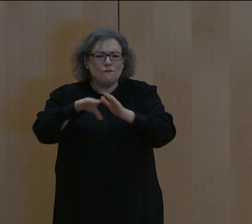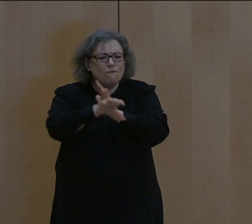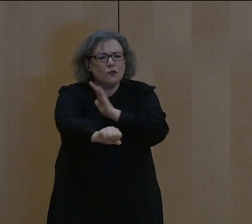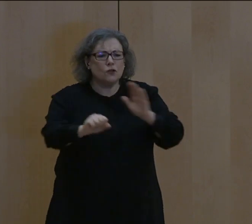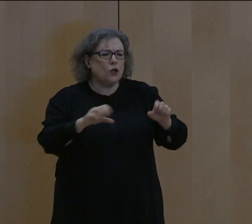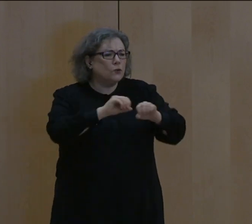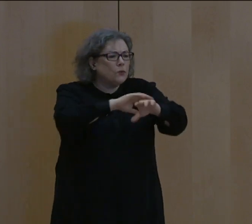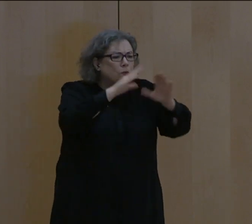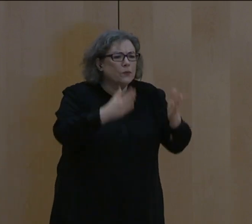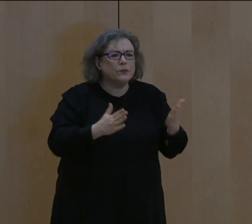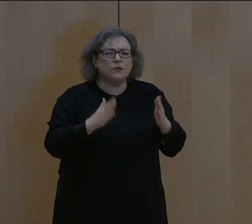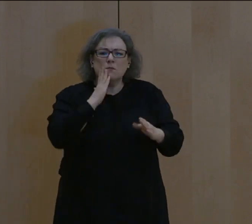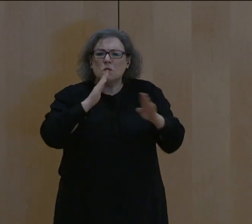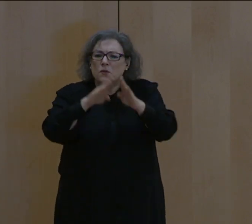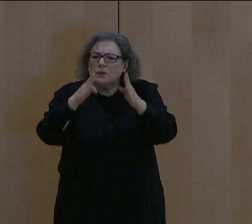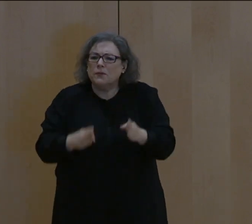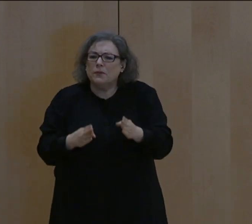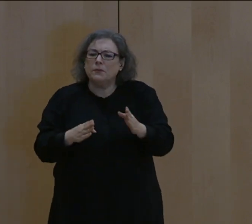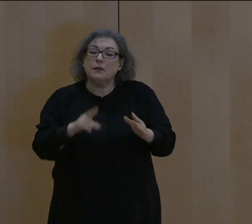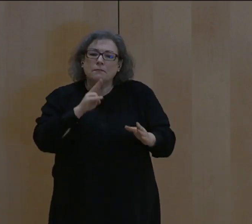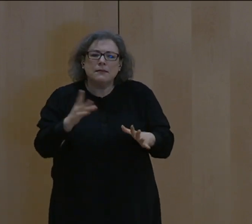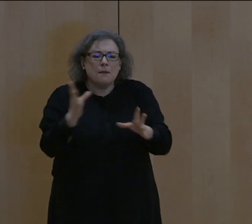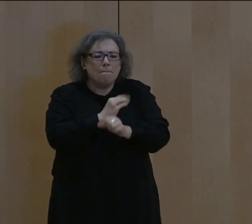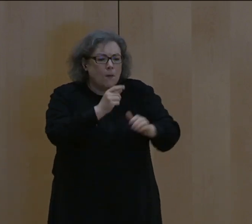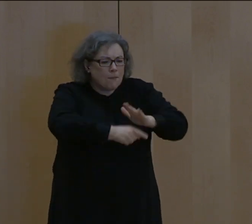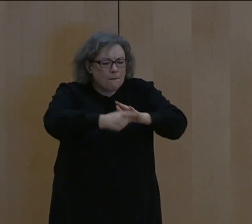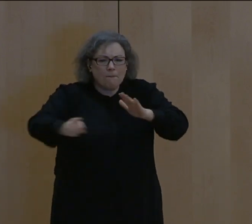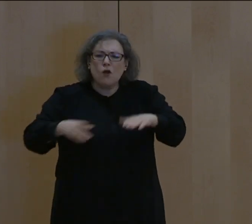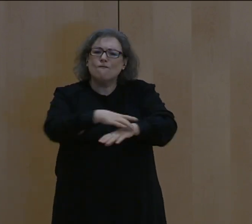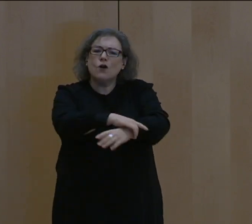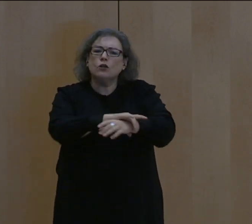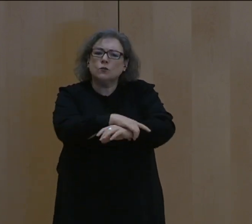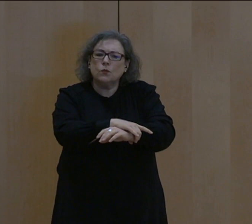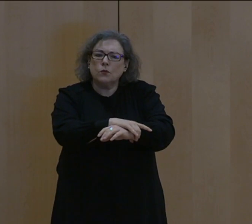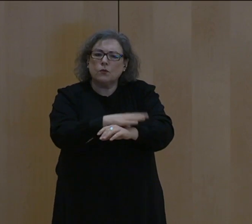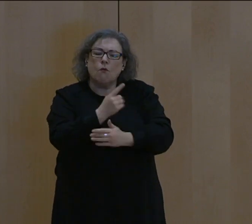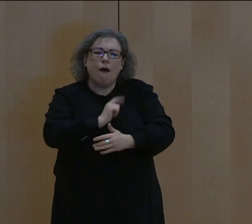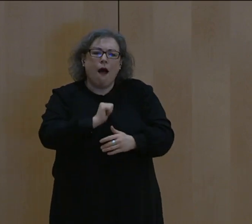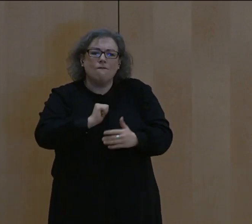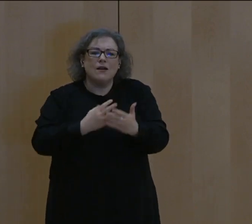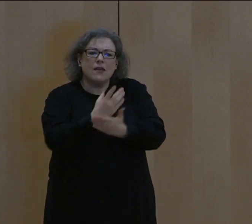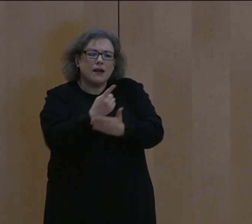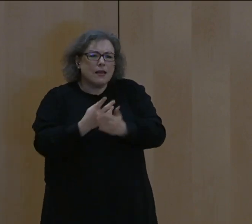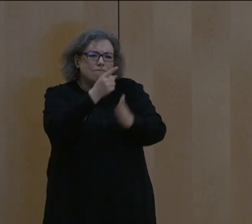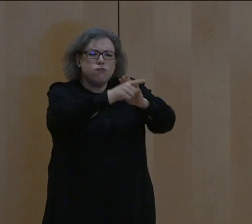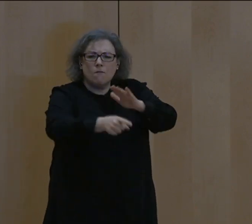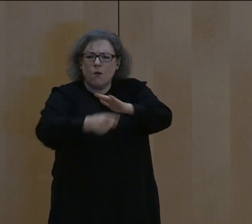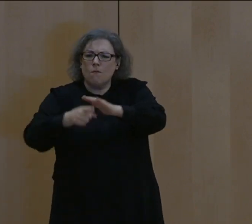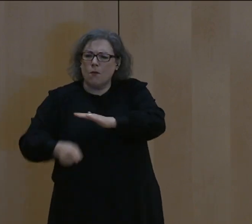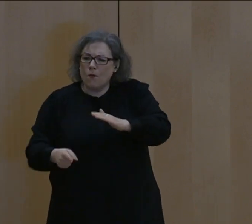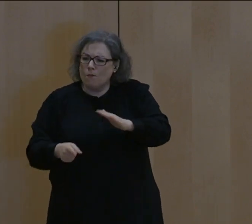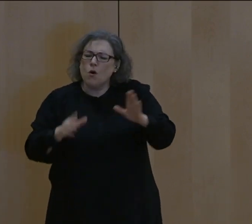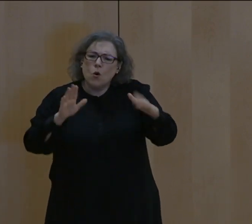shell kindergartens from the rocket artillery. They have destroyed hundreds of